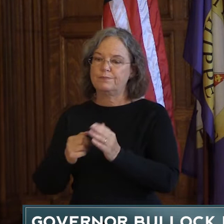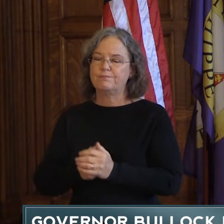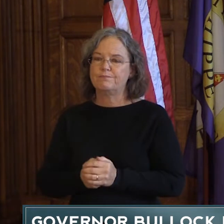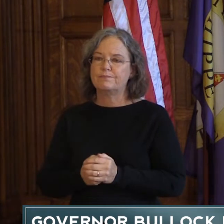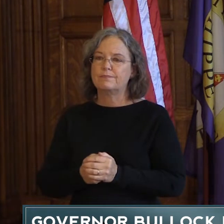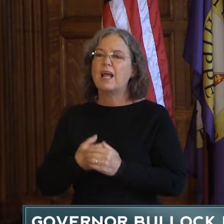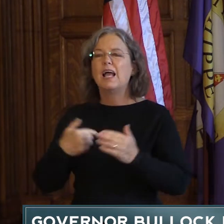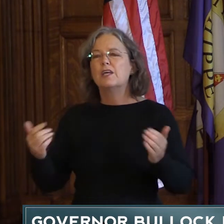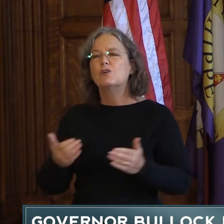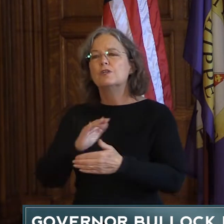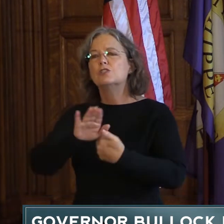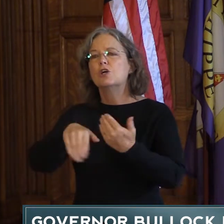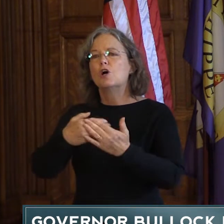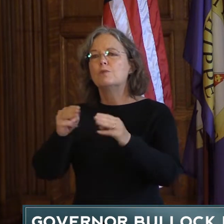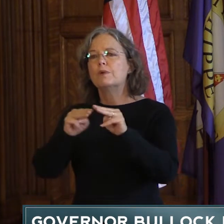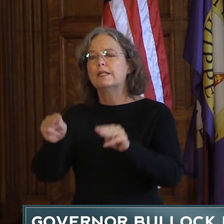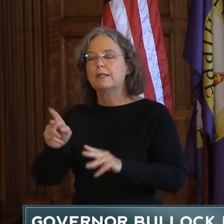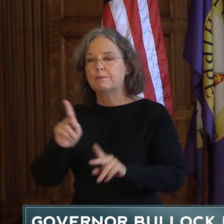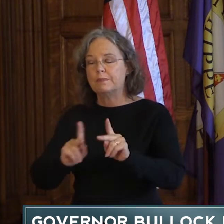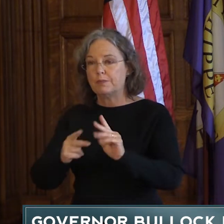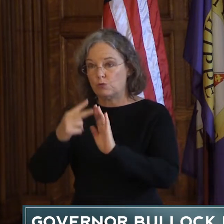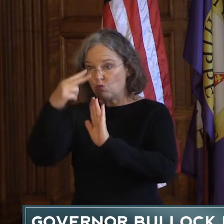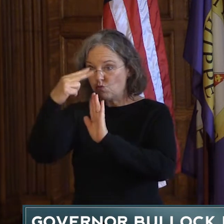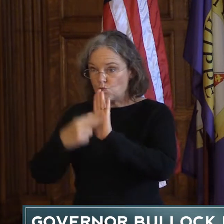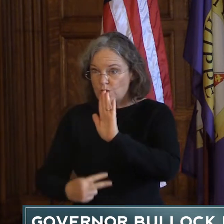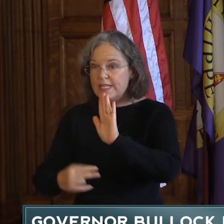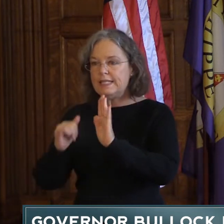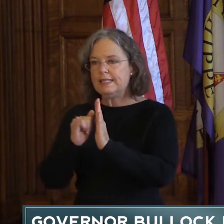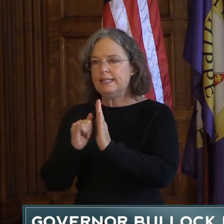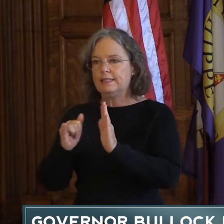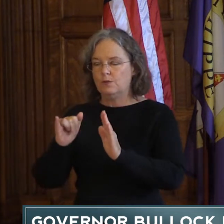that guidance posted on the website.